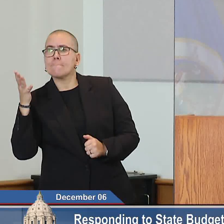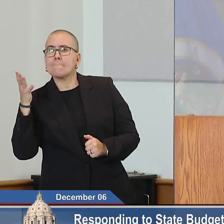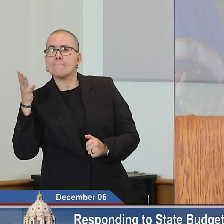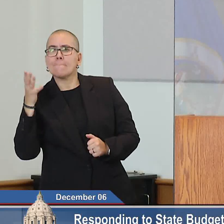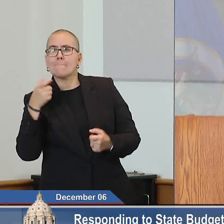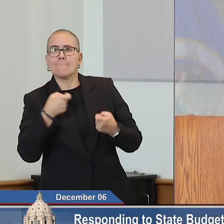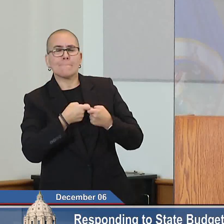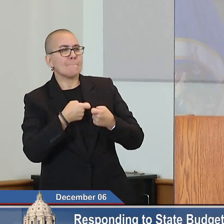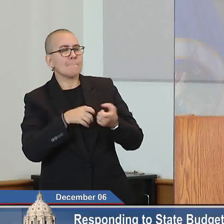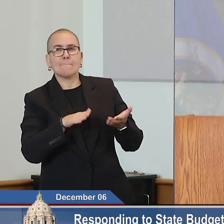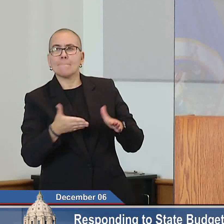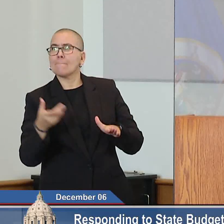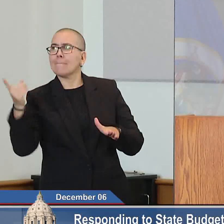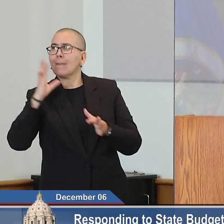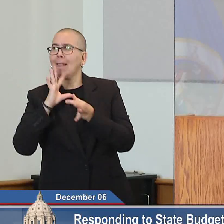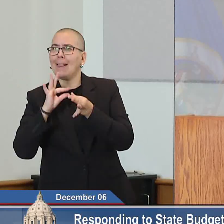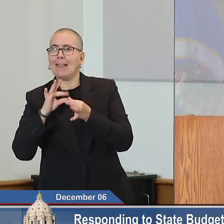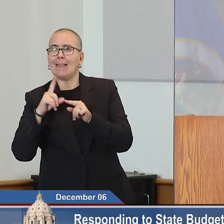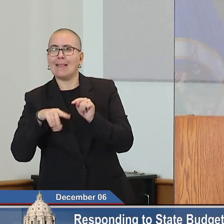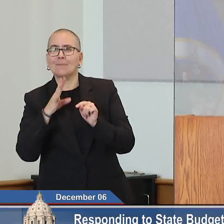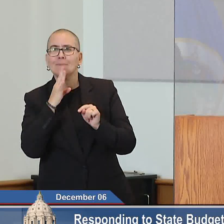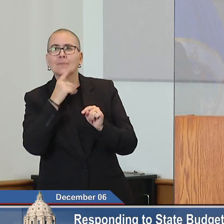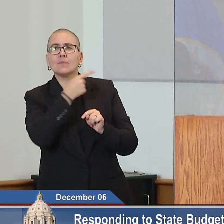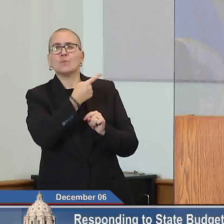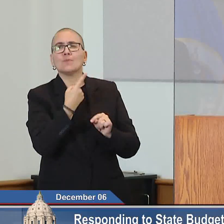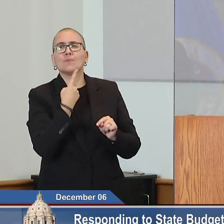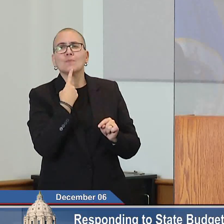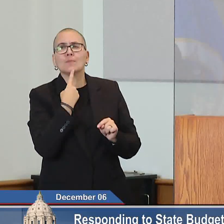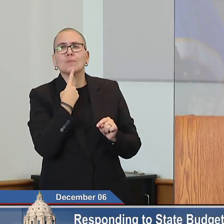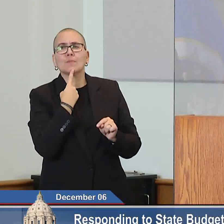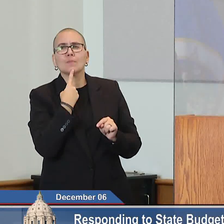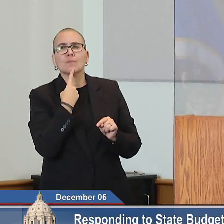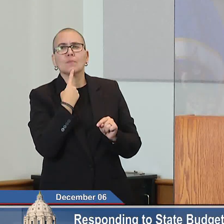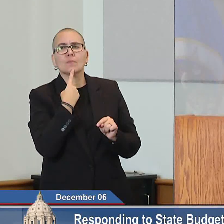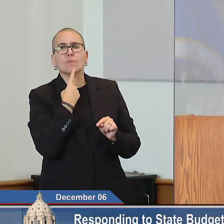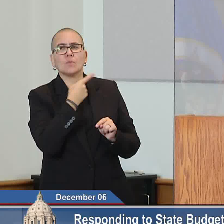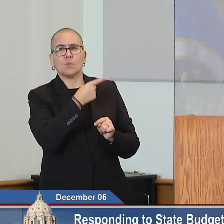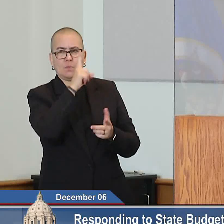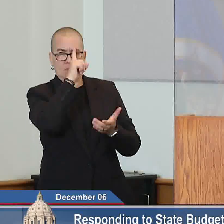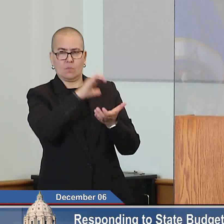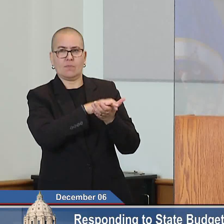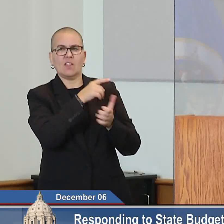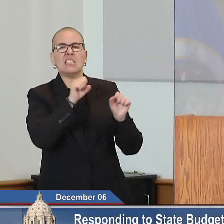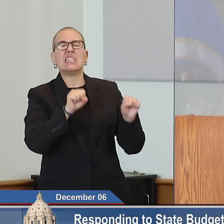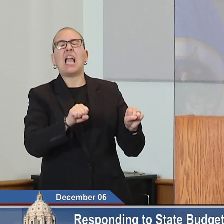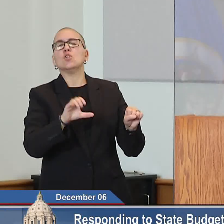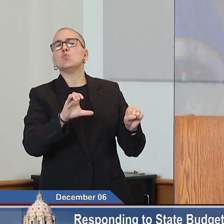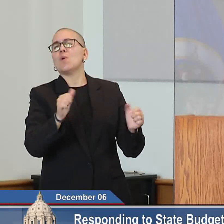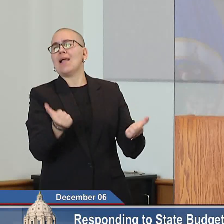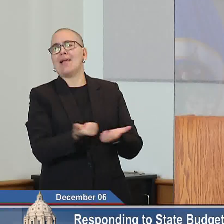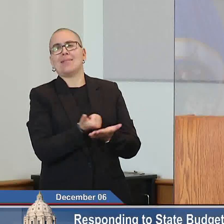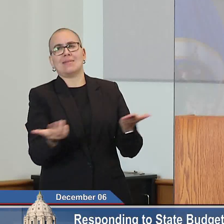You said that you, at one point, you believe you can do it all in terms of relief,